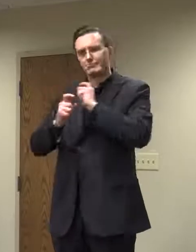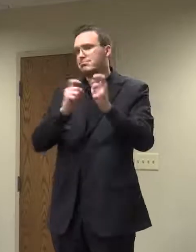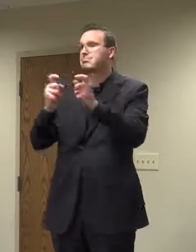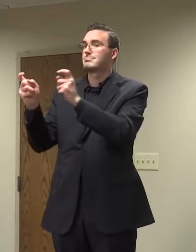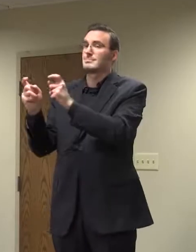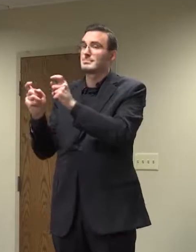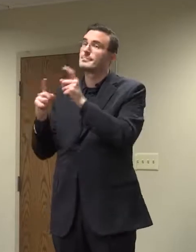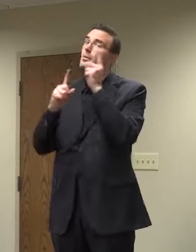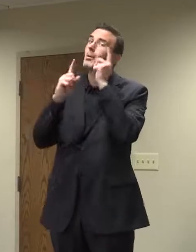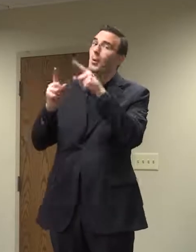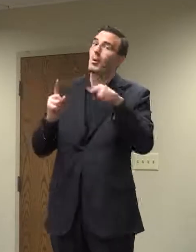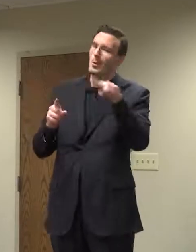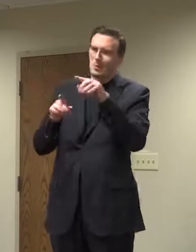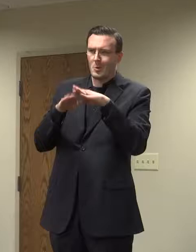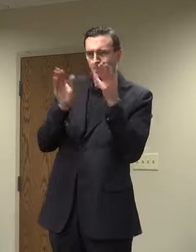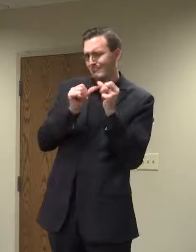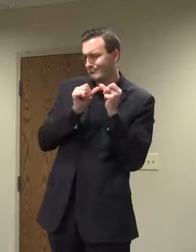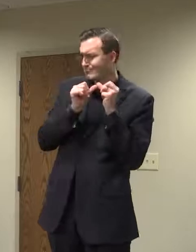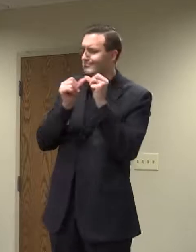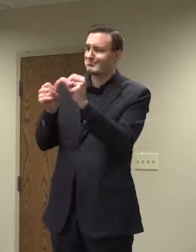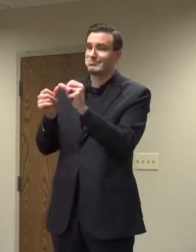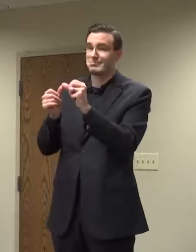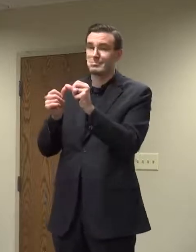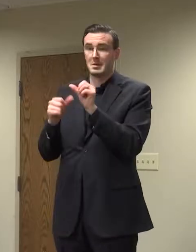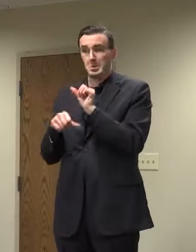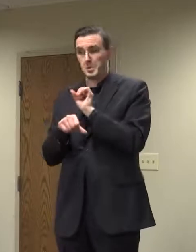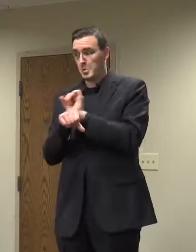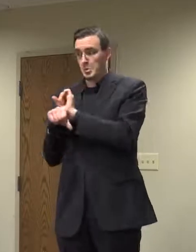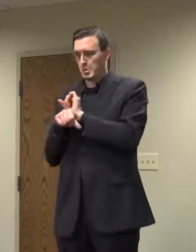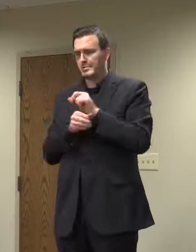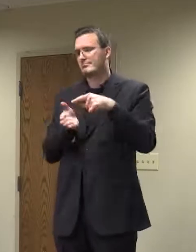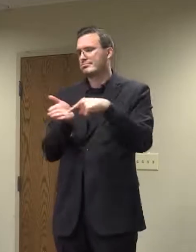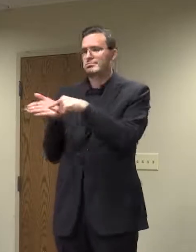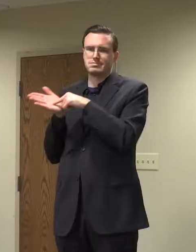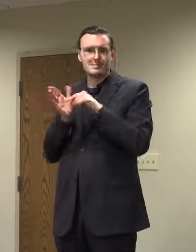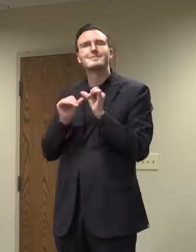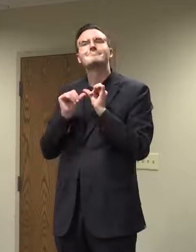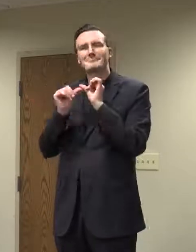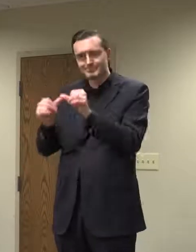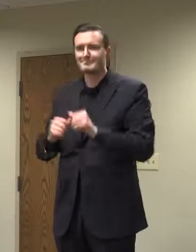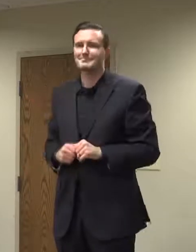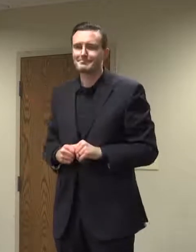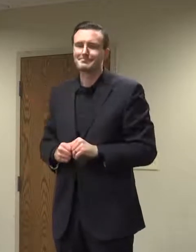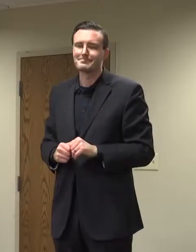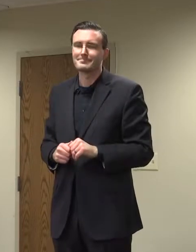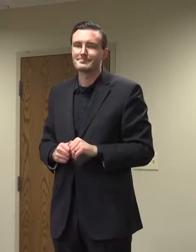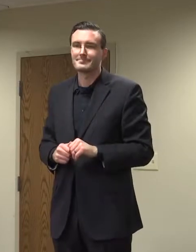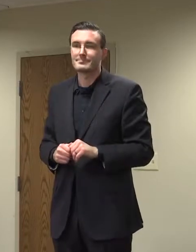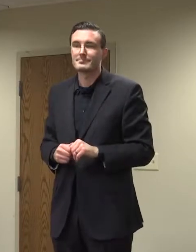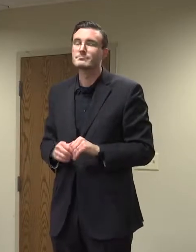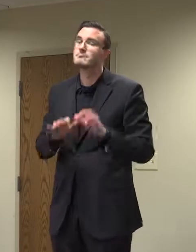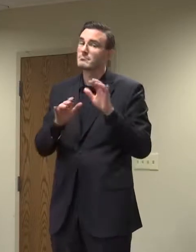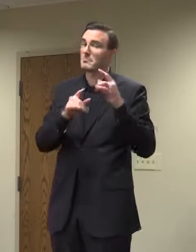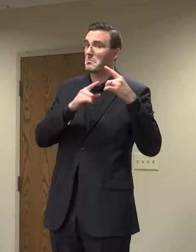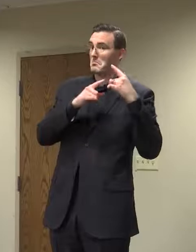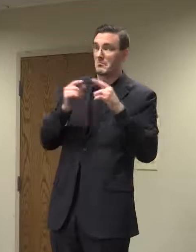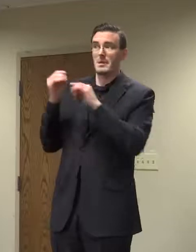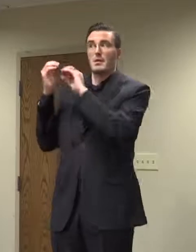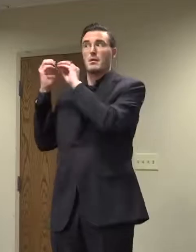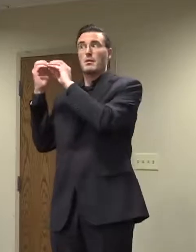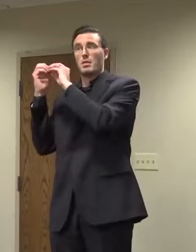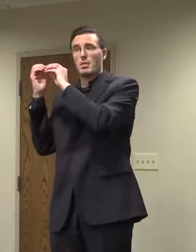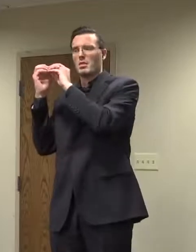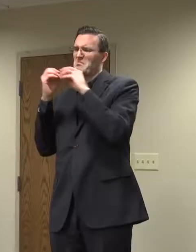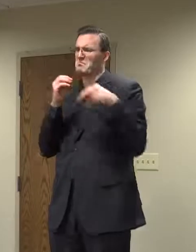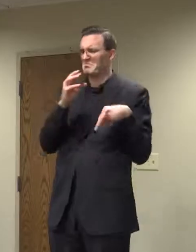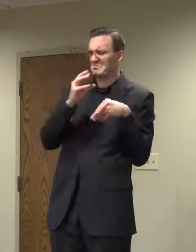continue to pay your employees. So as we continue to advocate for that relief, I just want to close with a couple